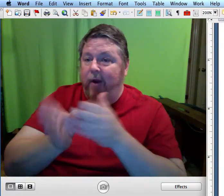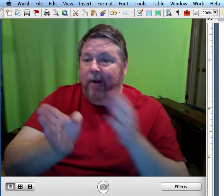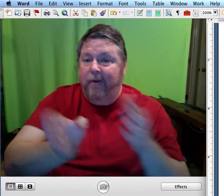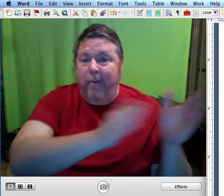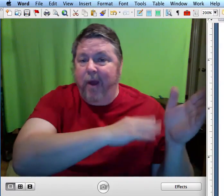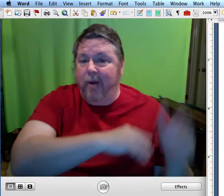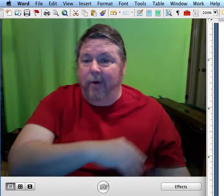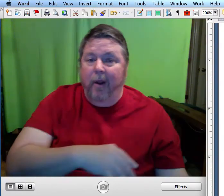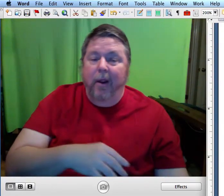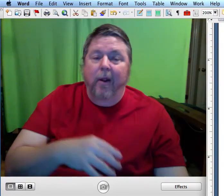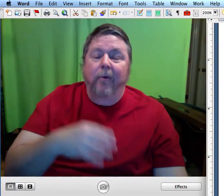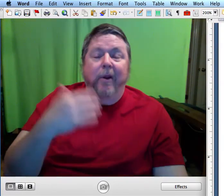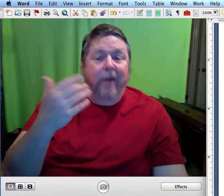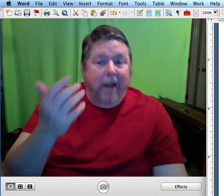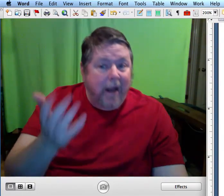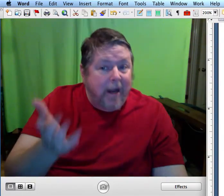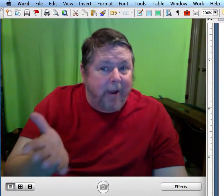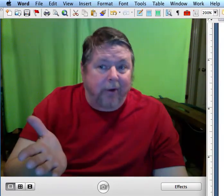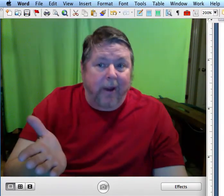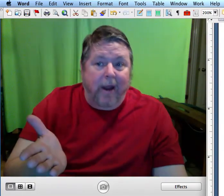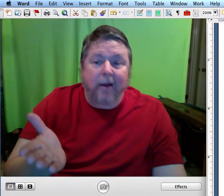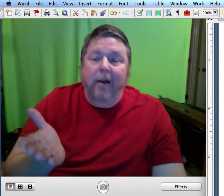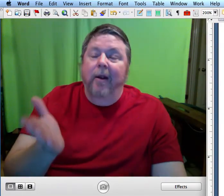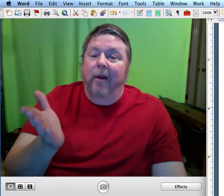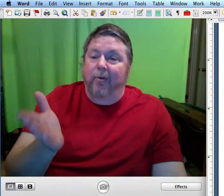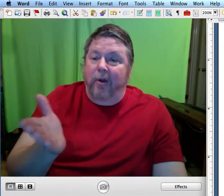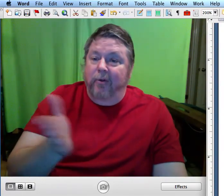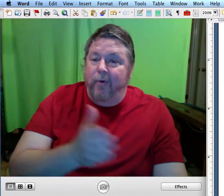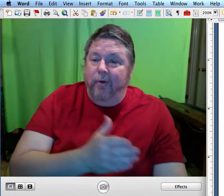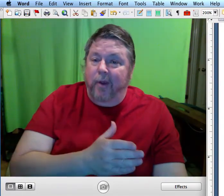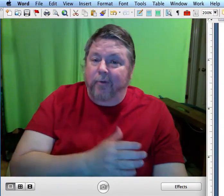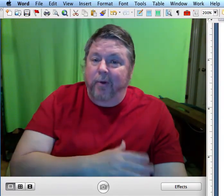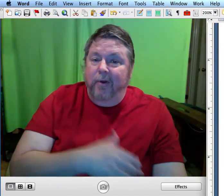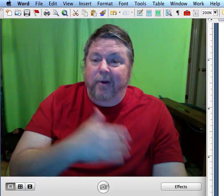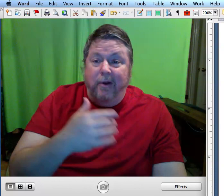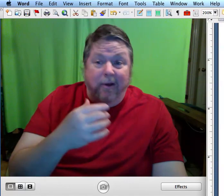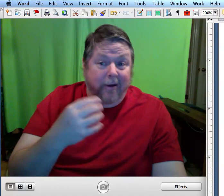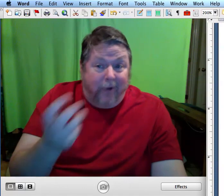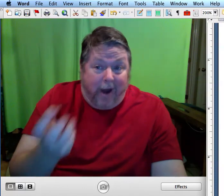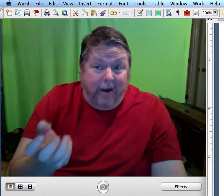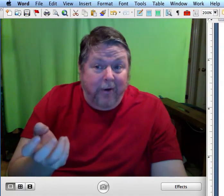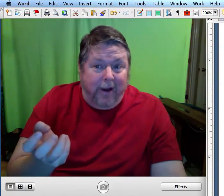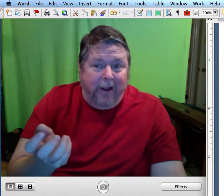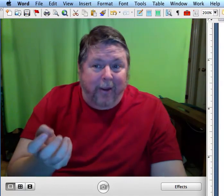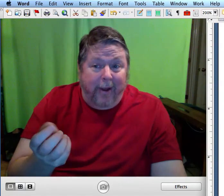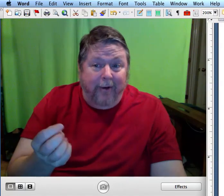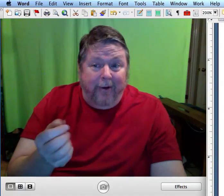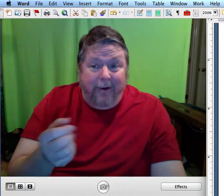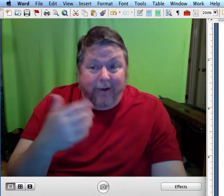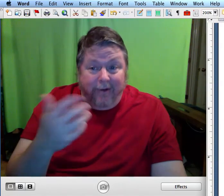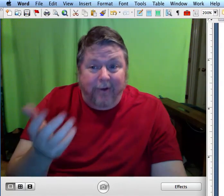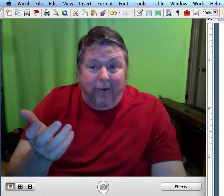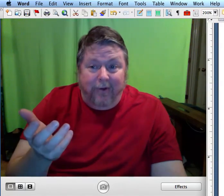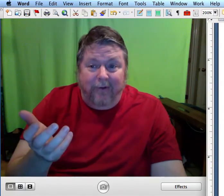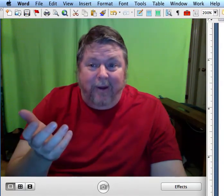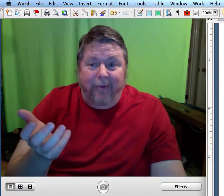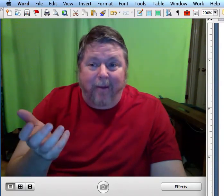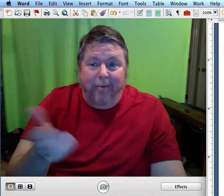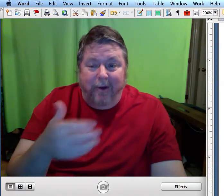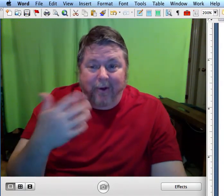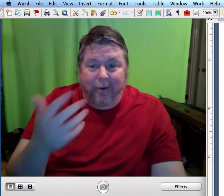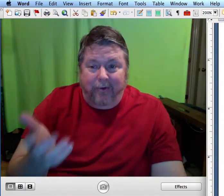identified the same pattern. Well, did you get any better at it across the 4 assessments? Did you try to do anything about it, or did you just notice it's the